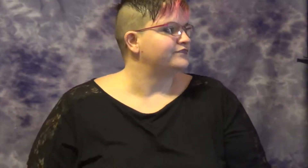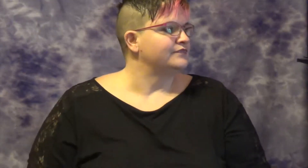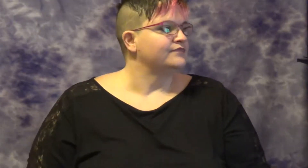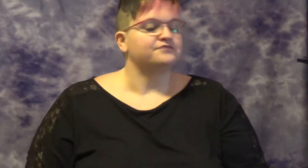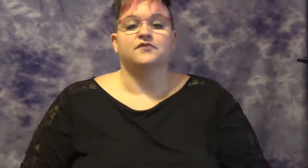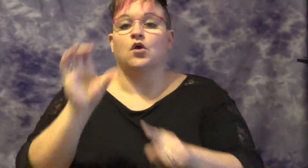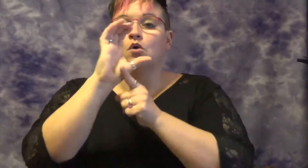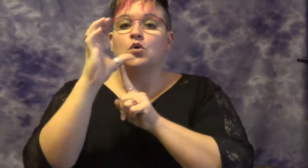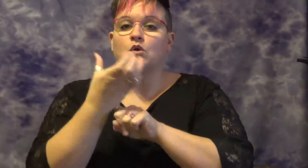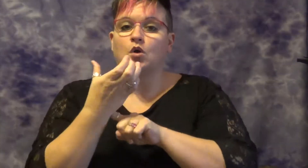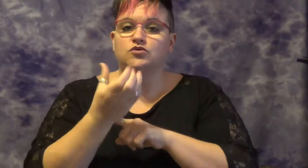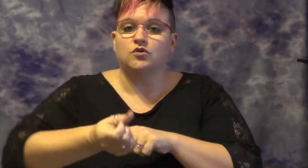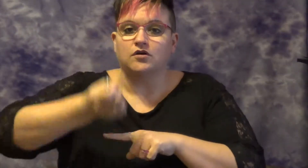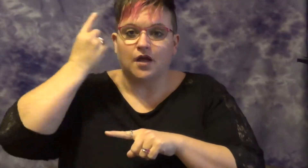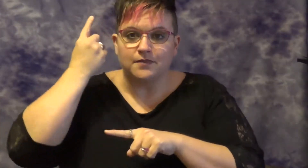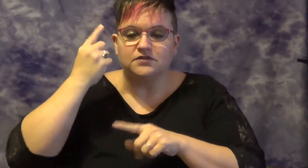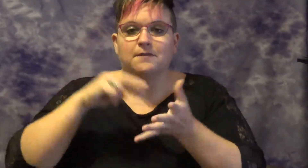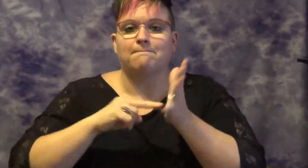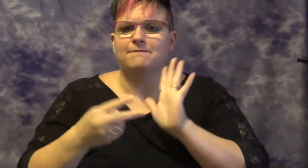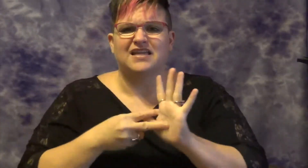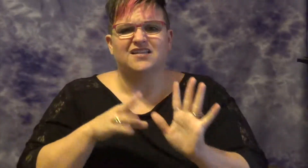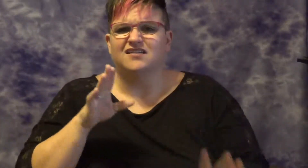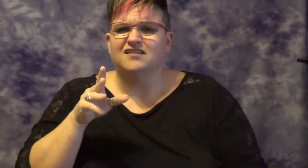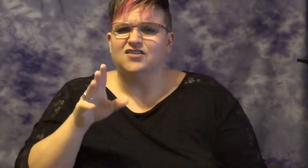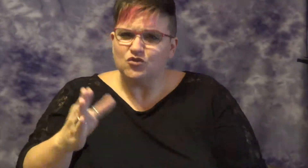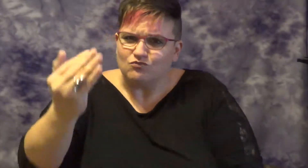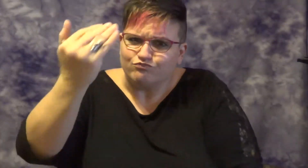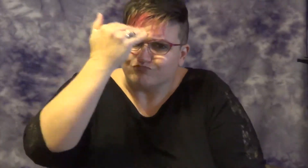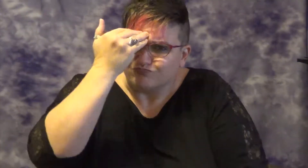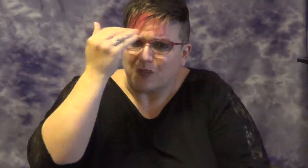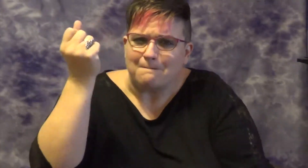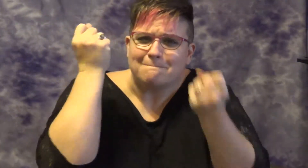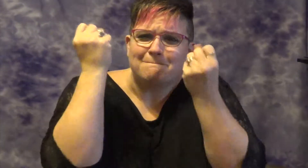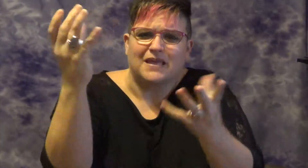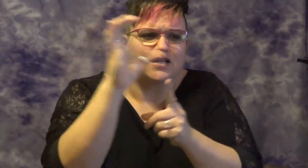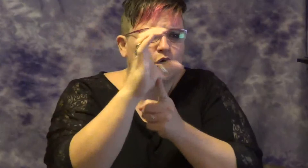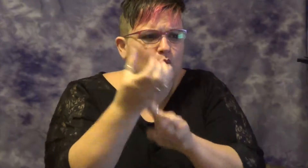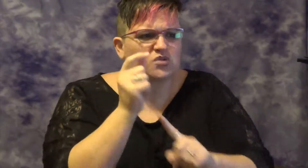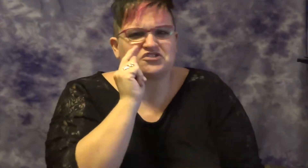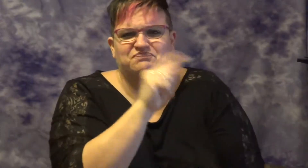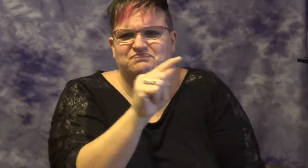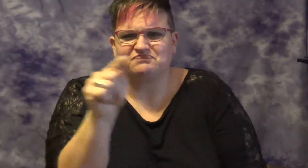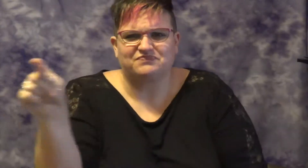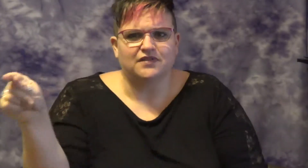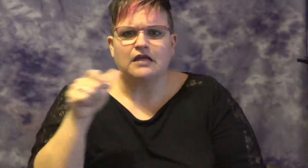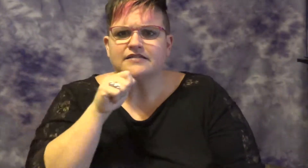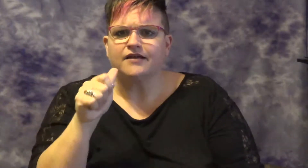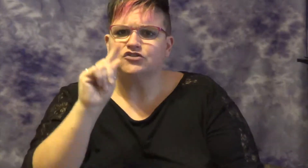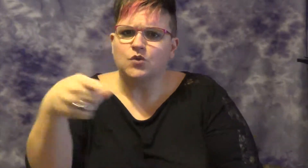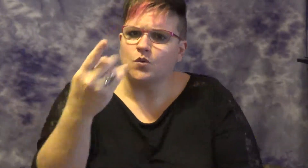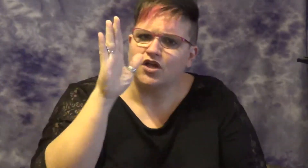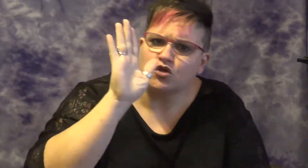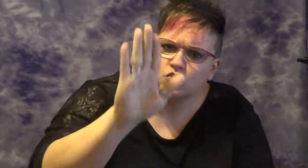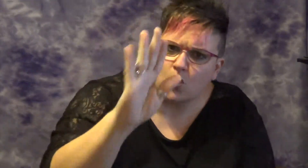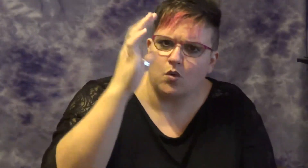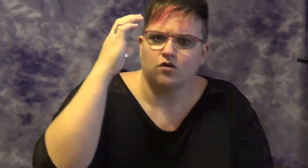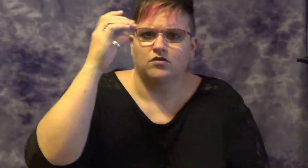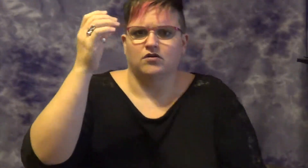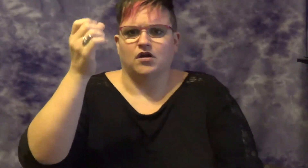not the best field to be in for you. When we talk about cultural competence, that's the last prerequisite. That's meaning that you